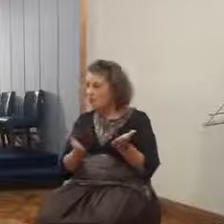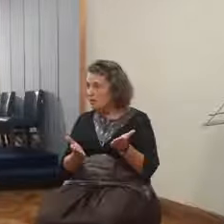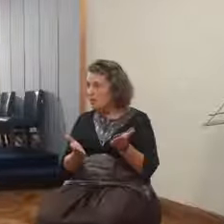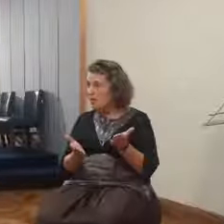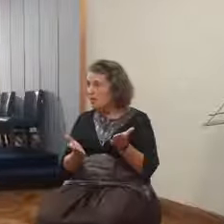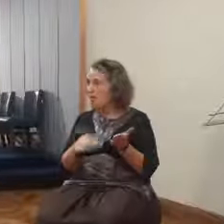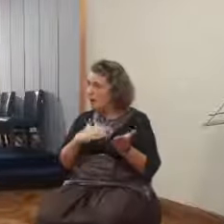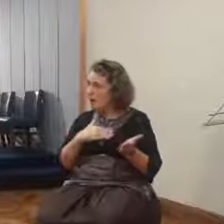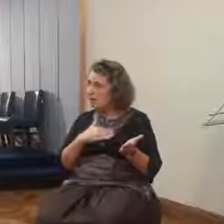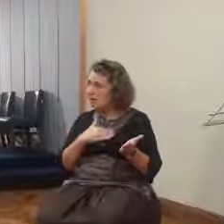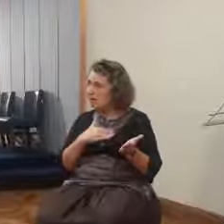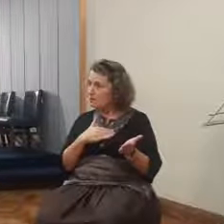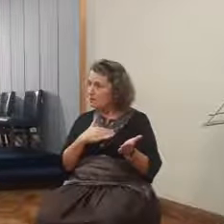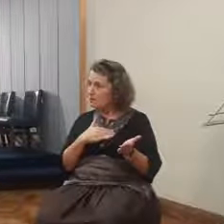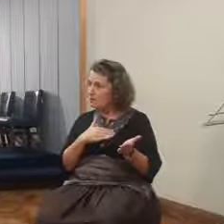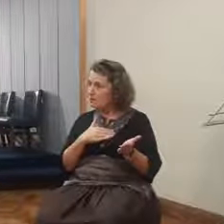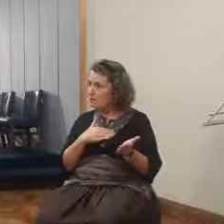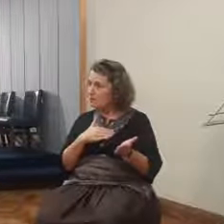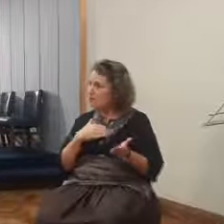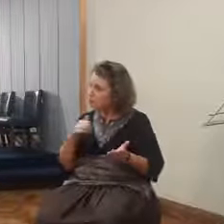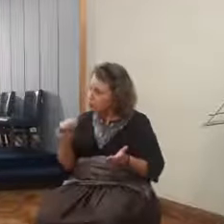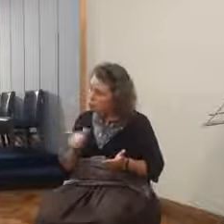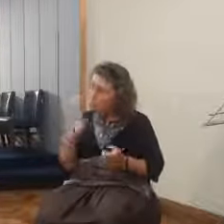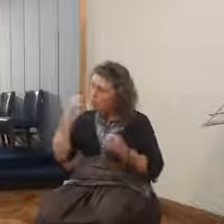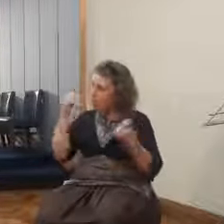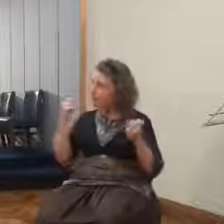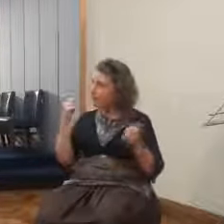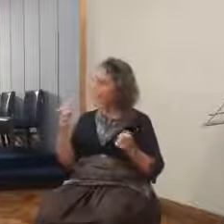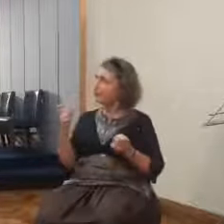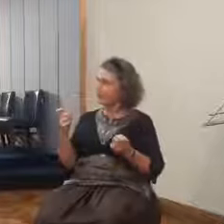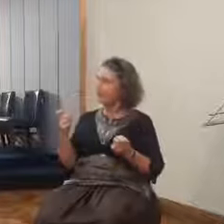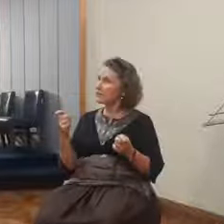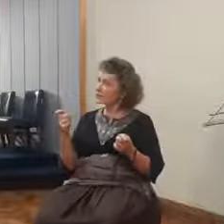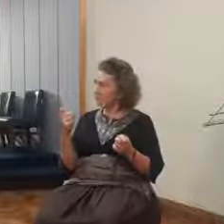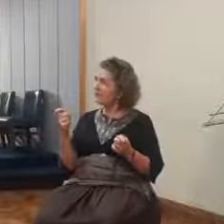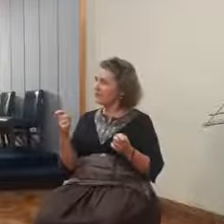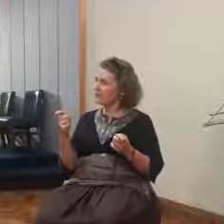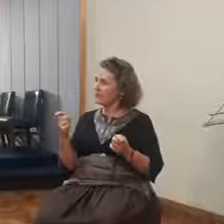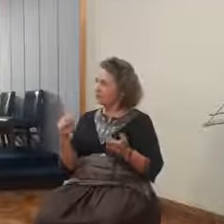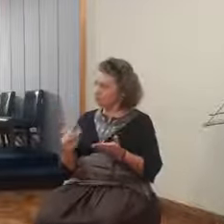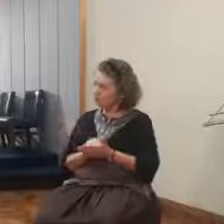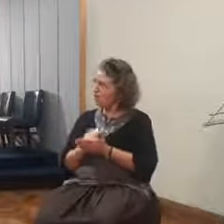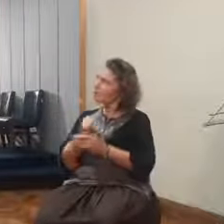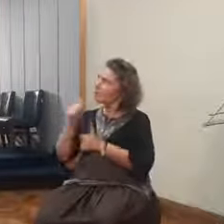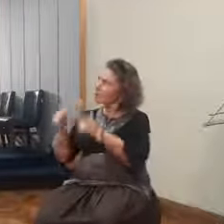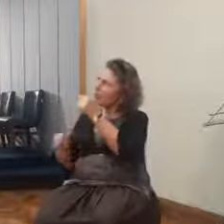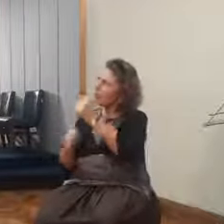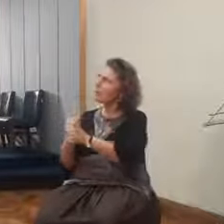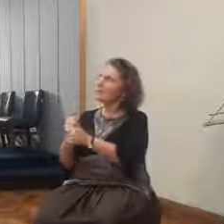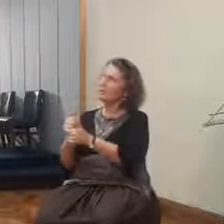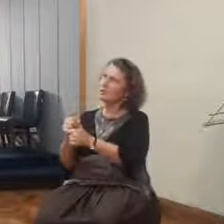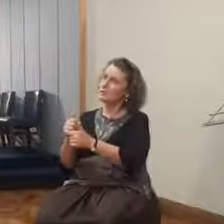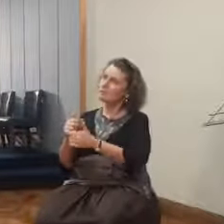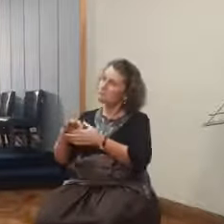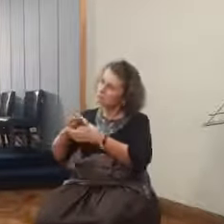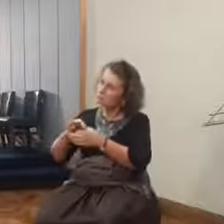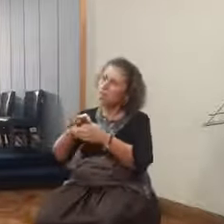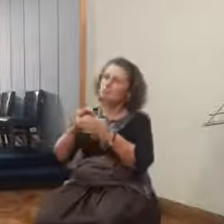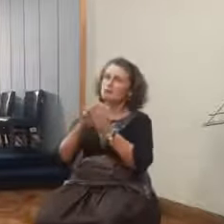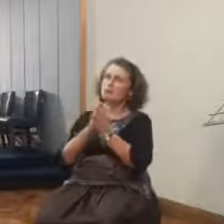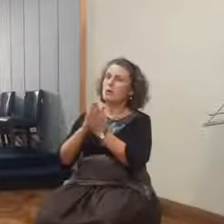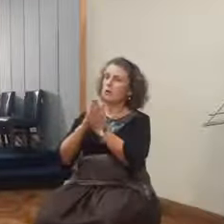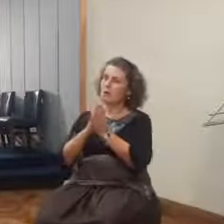God, let us make sure we do make a joyful noise unto the Lord. Praise with the